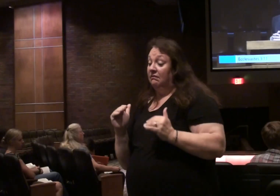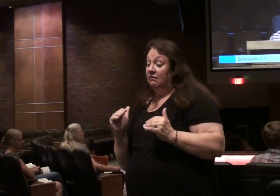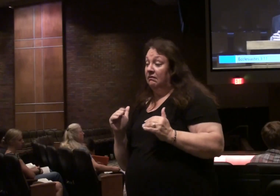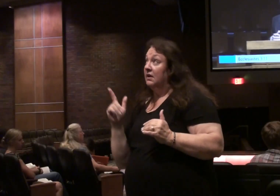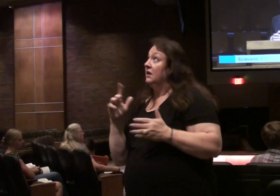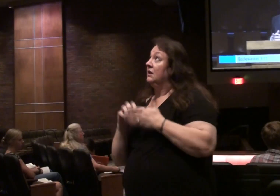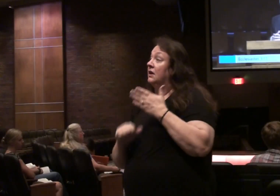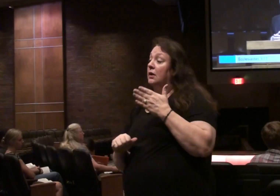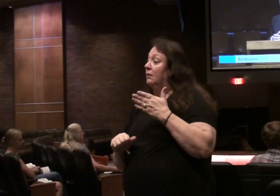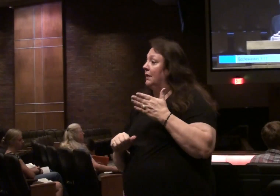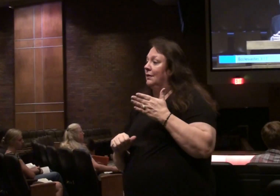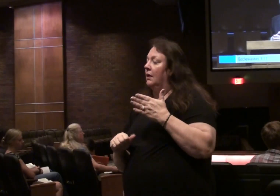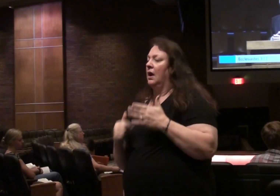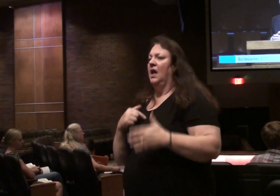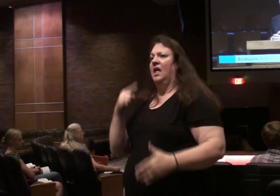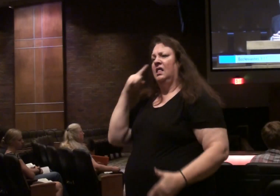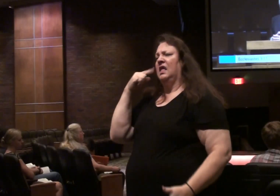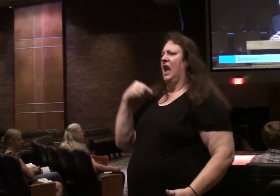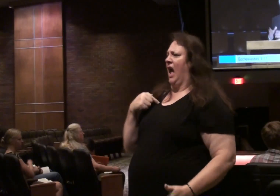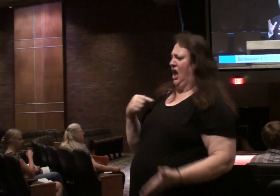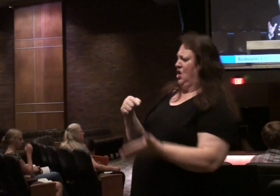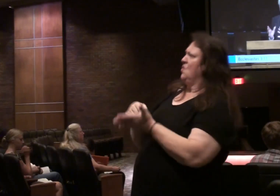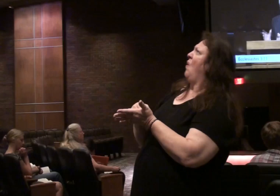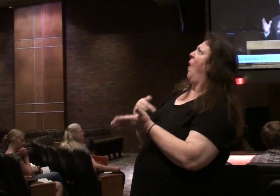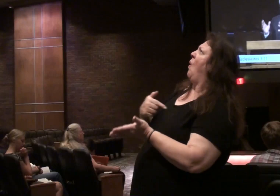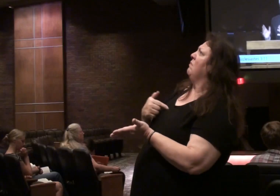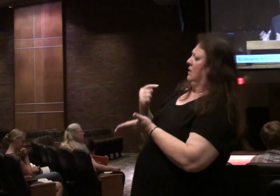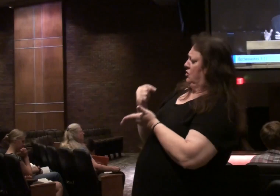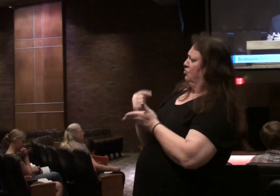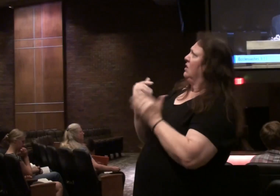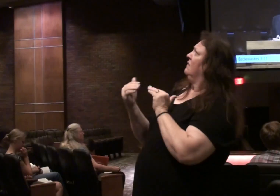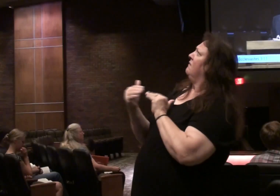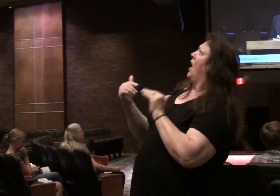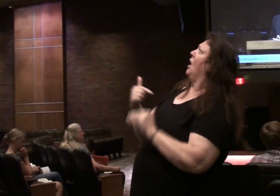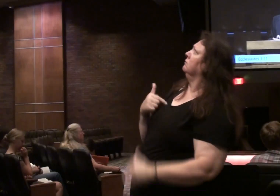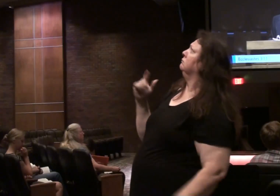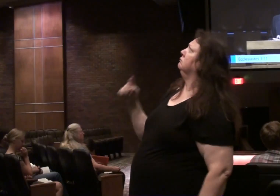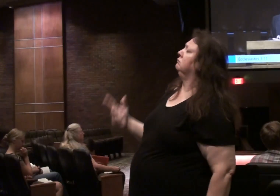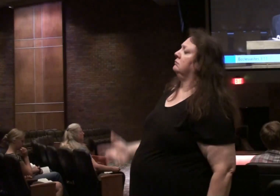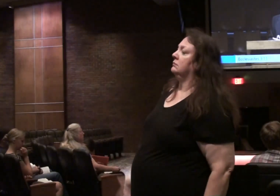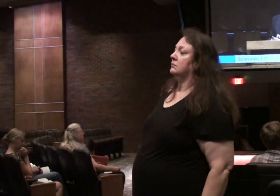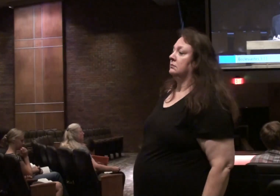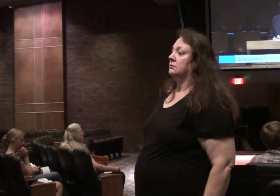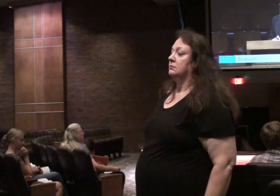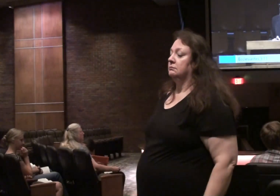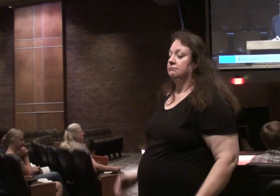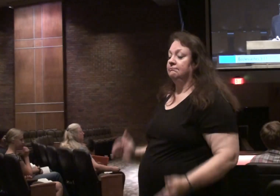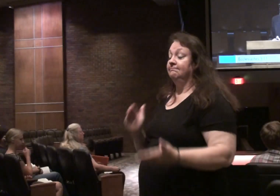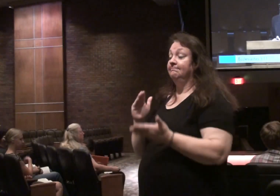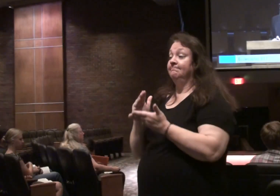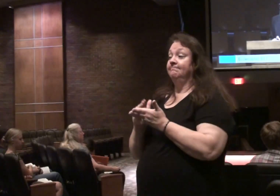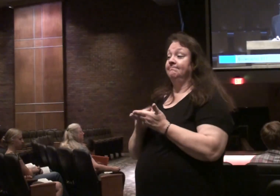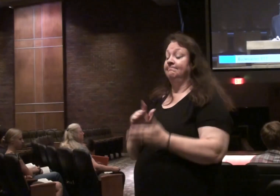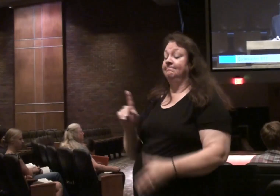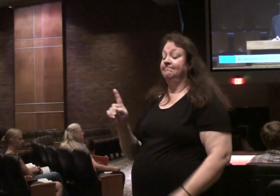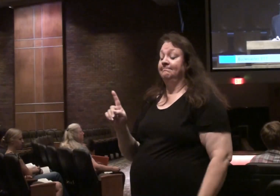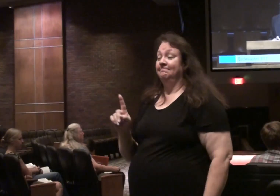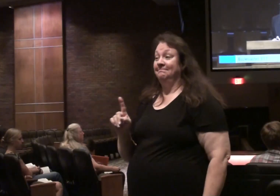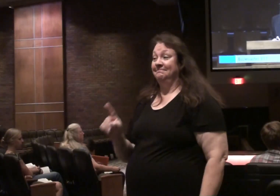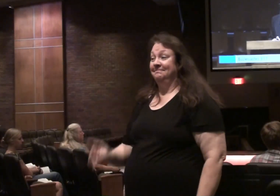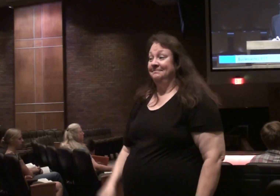away. We get the idea, I deserve to be treated fairly. Chapter and verse.